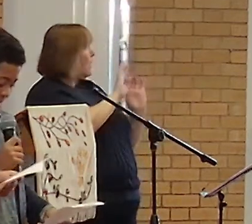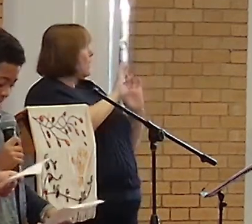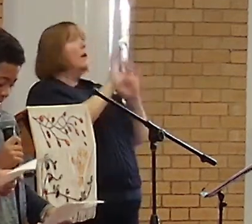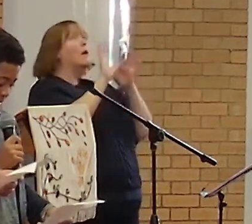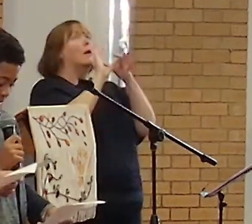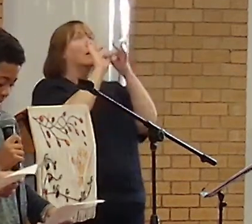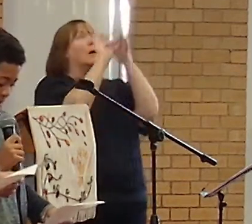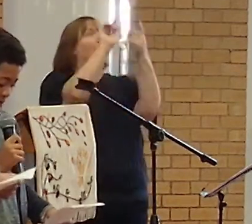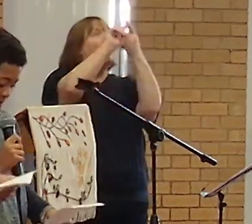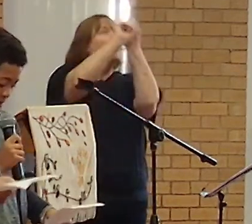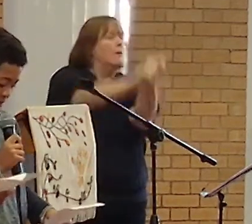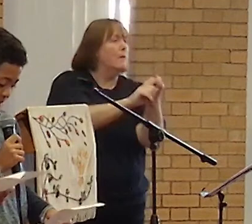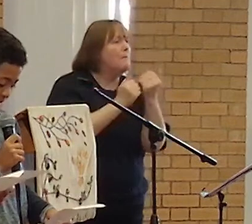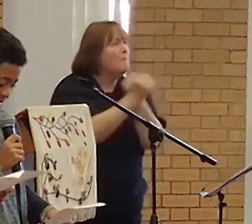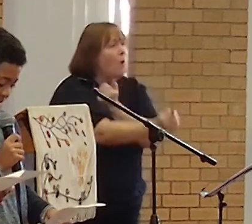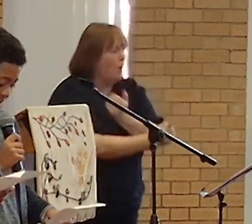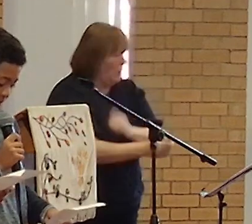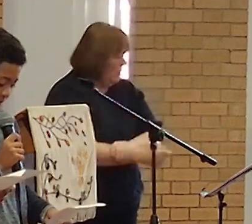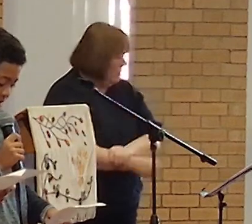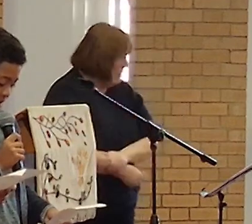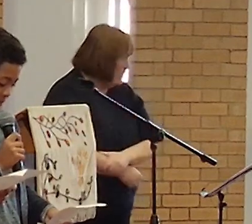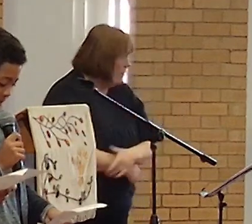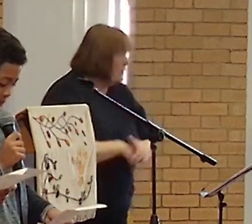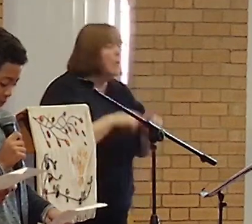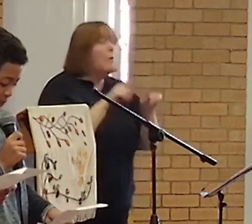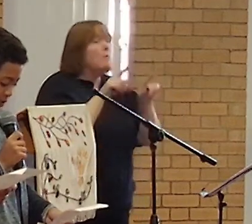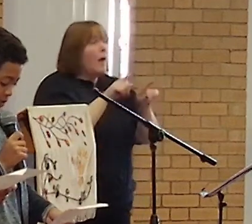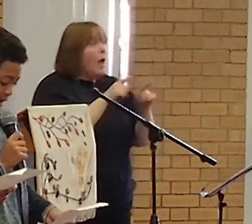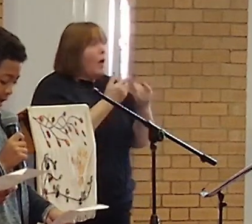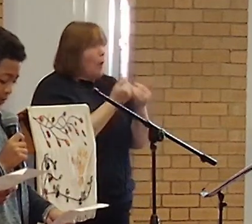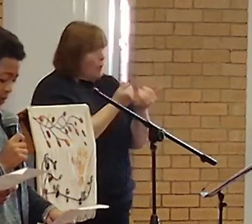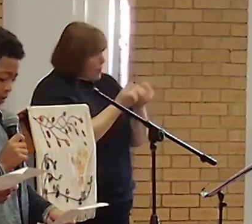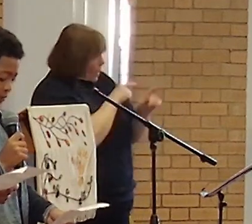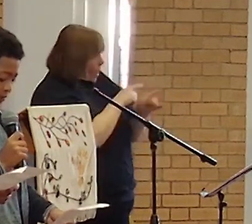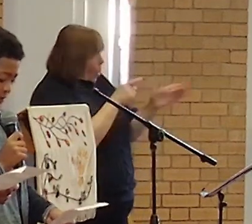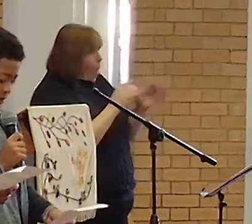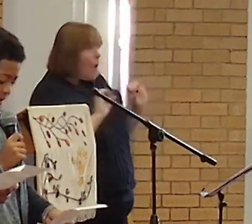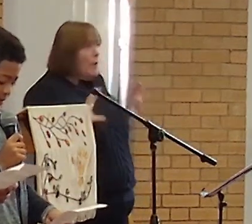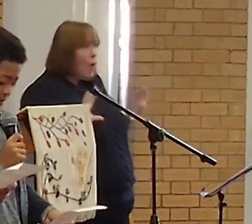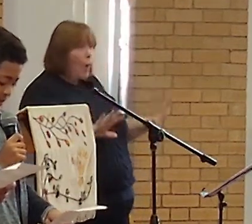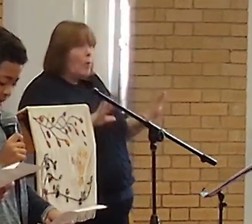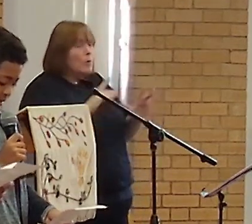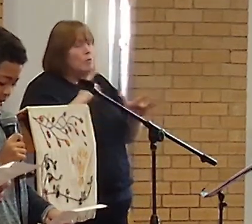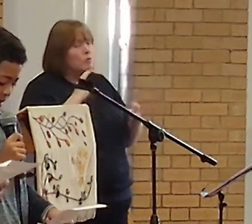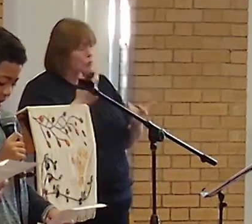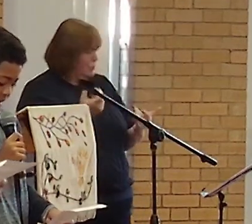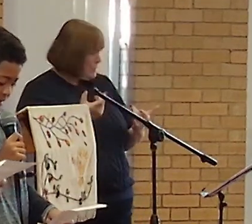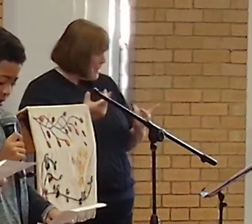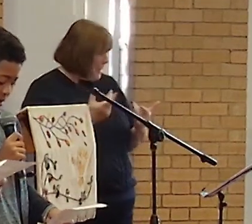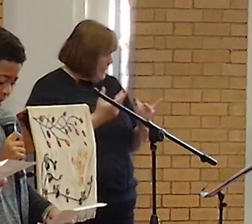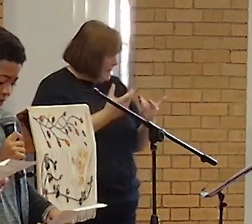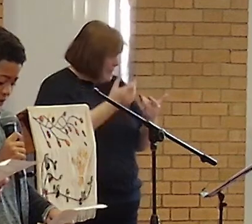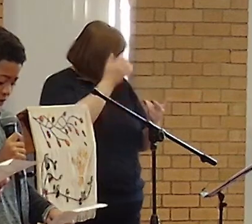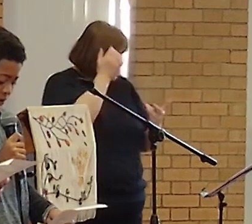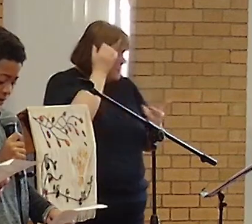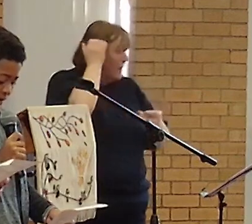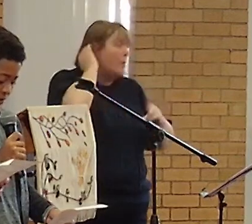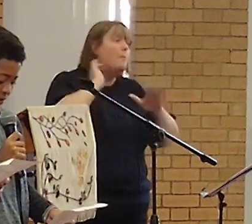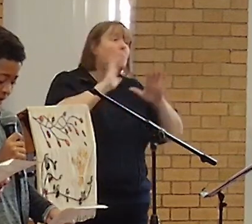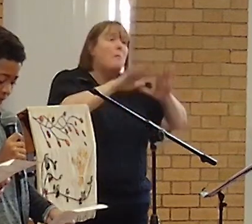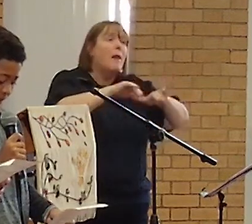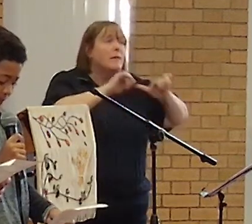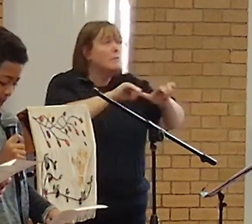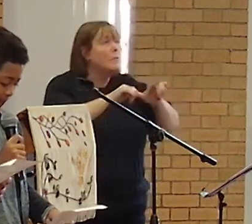Not only that, count yourselves blessed every time people put you down or throw you out to speak lies about you